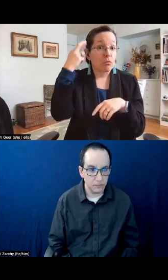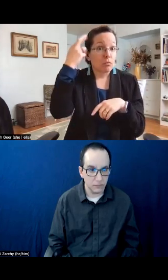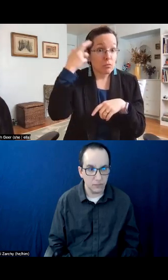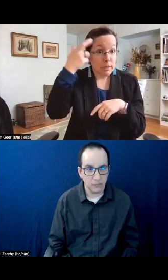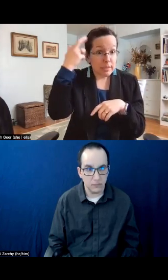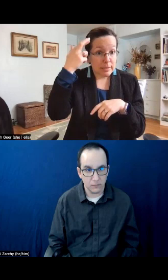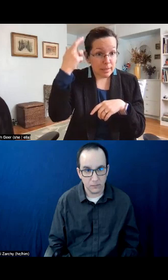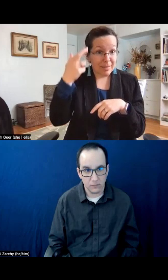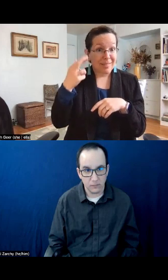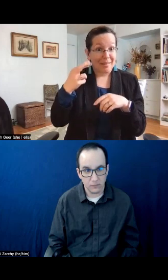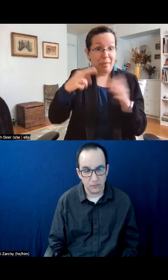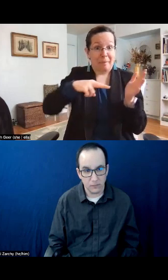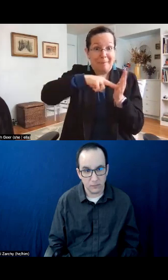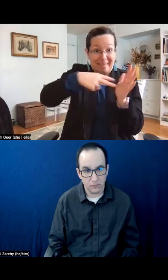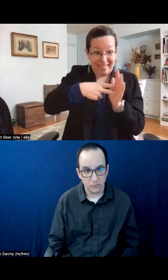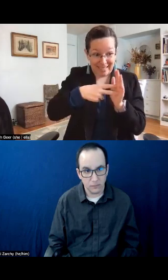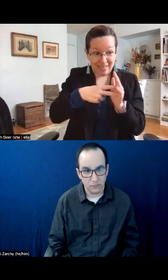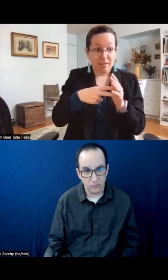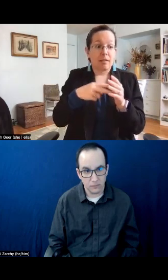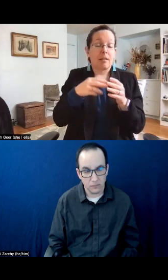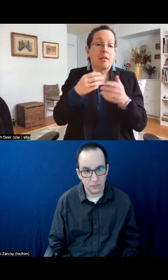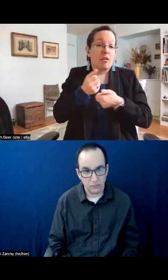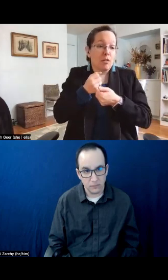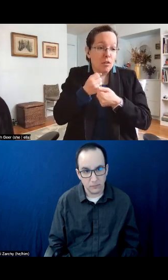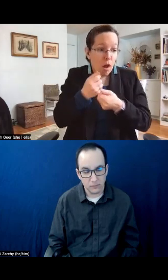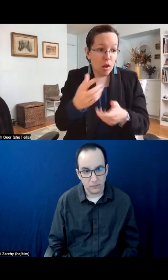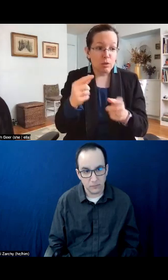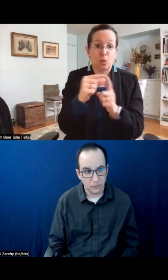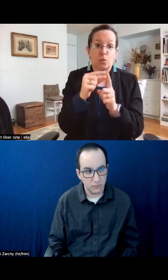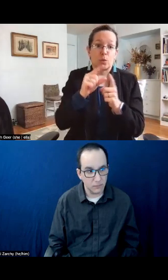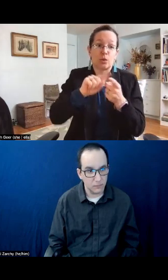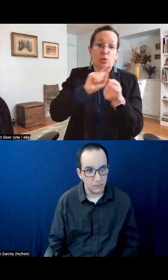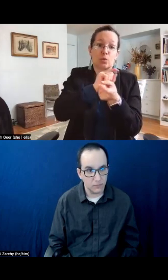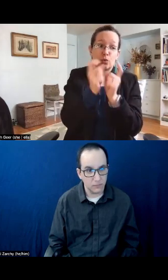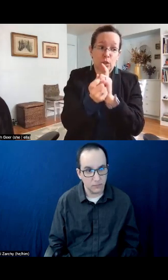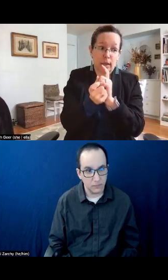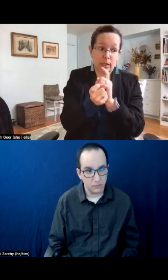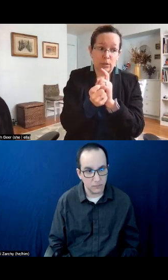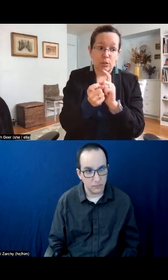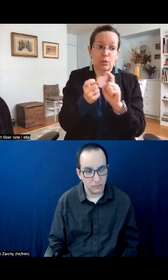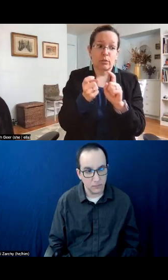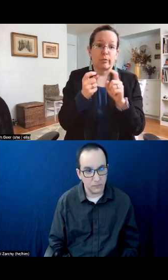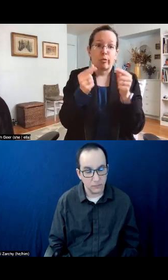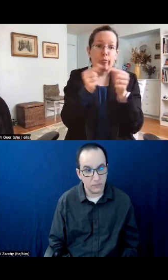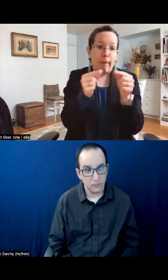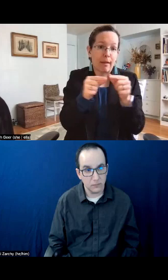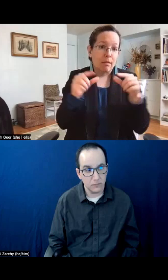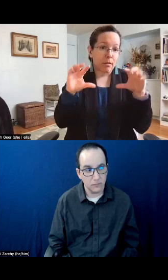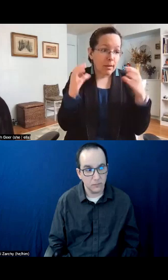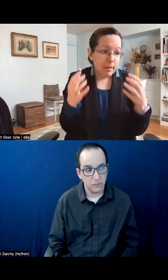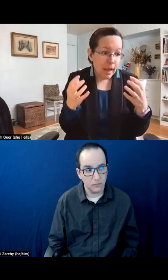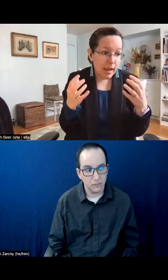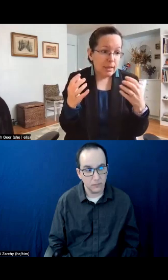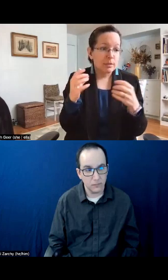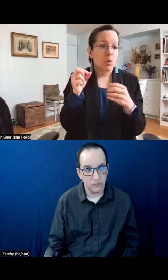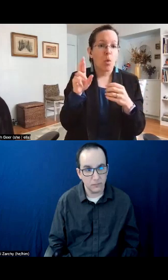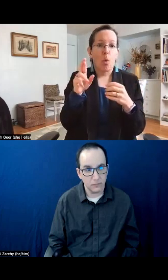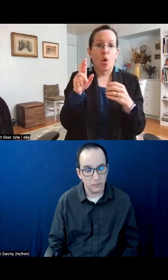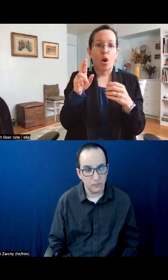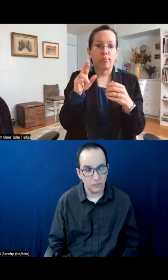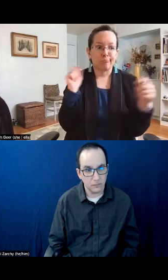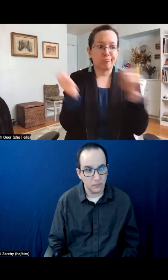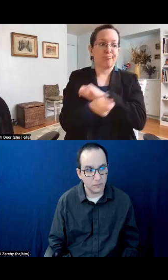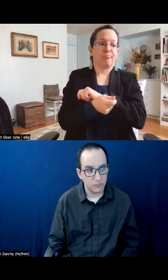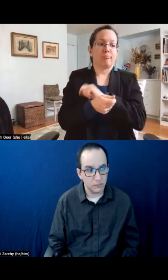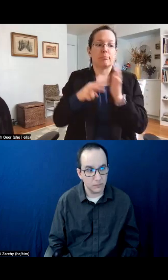one of which is derivational. And the way we sign it actually indicates its meaning itself, its